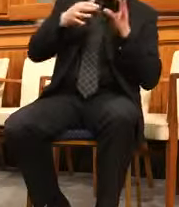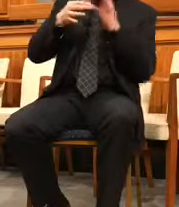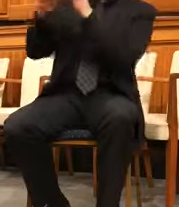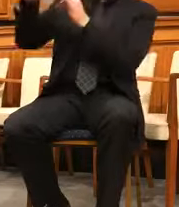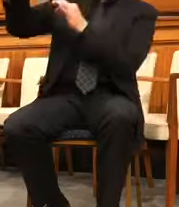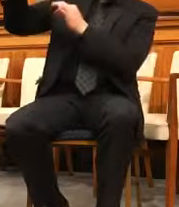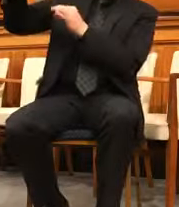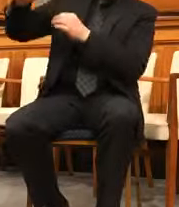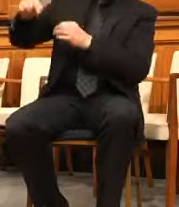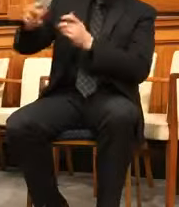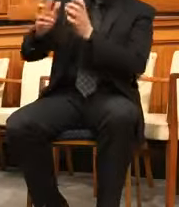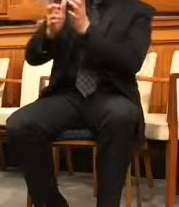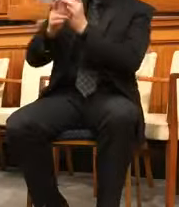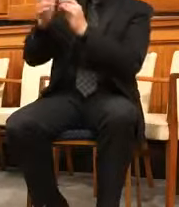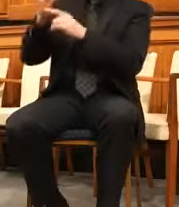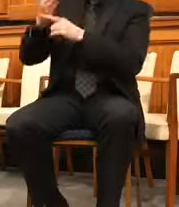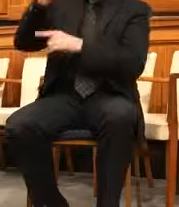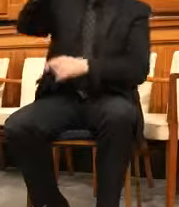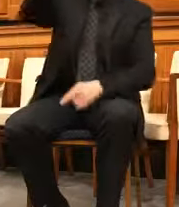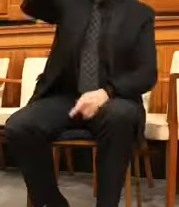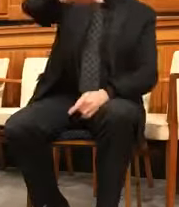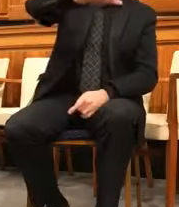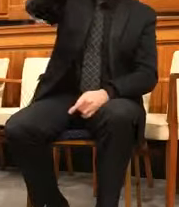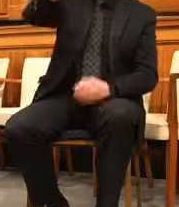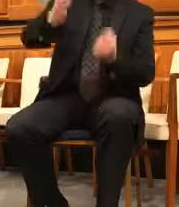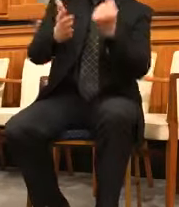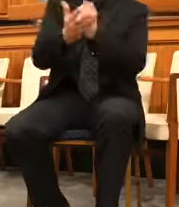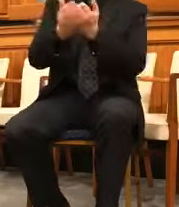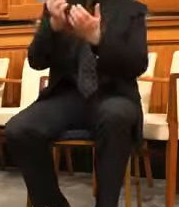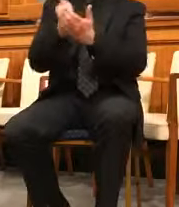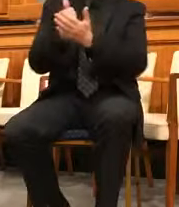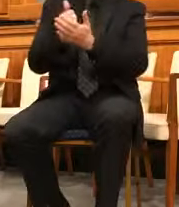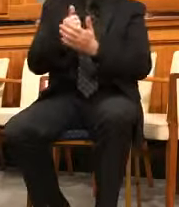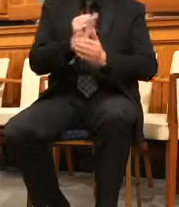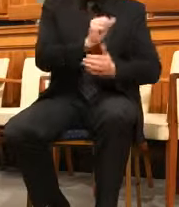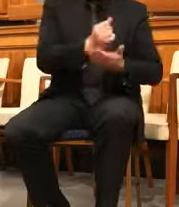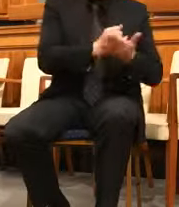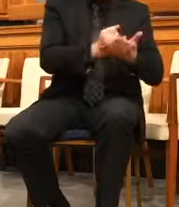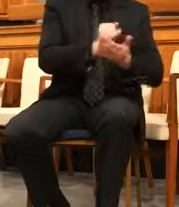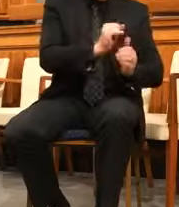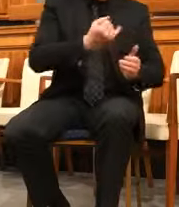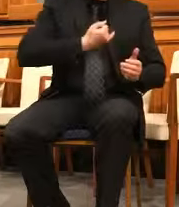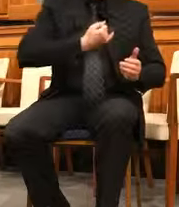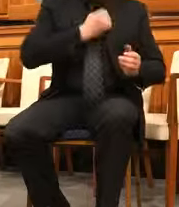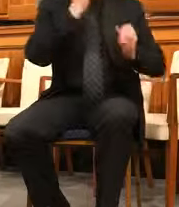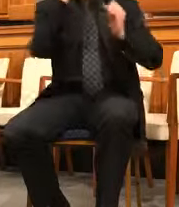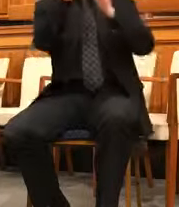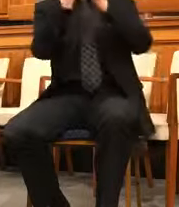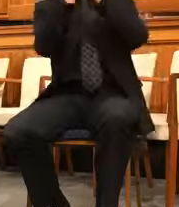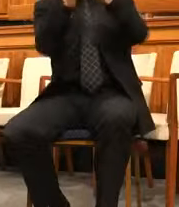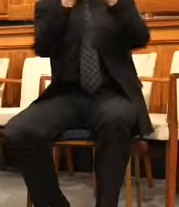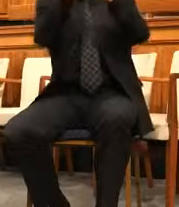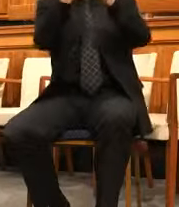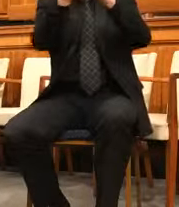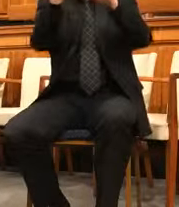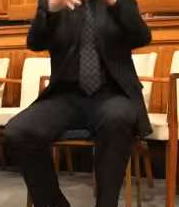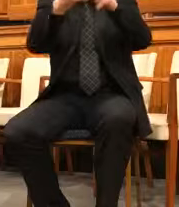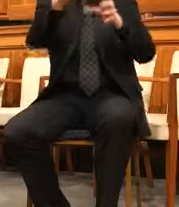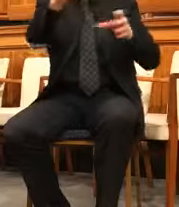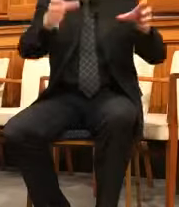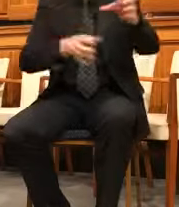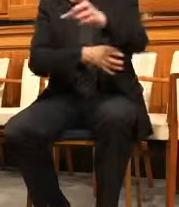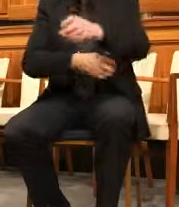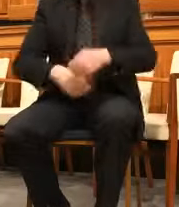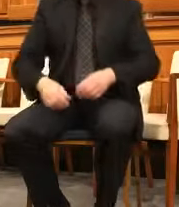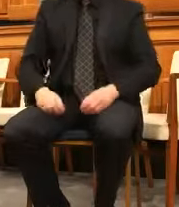somehow take the punishment and take away the guilt of your sin. And this is a picture. You will slay